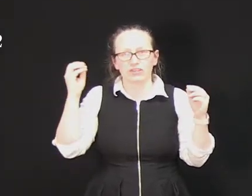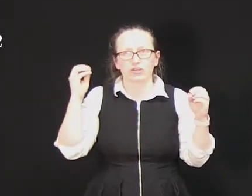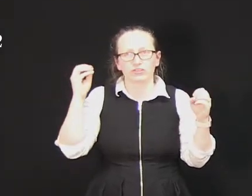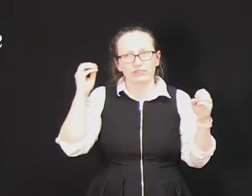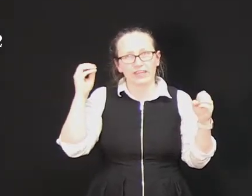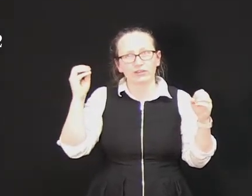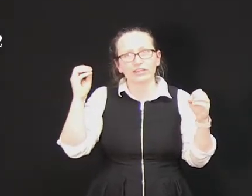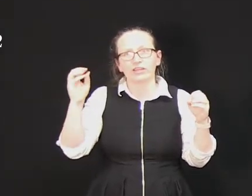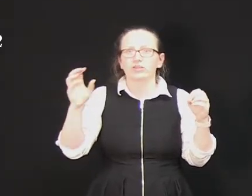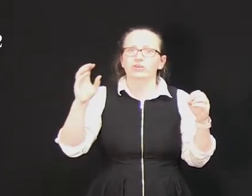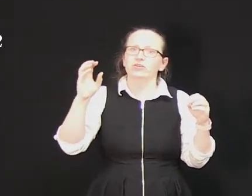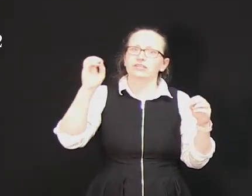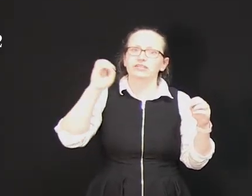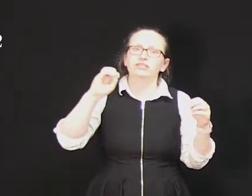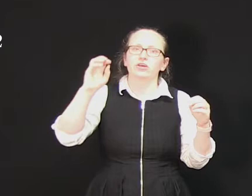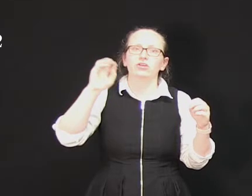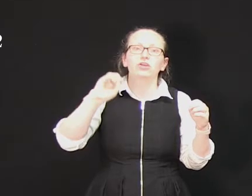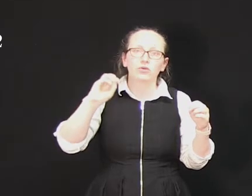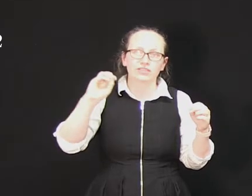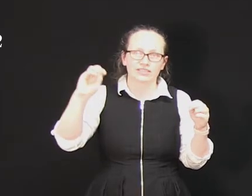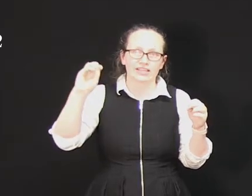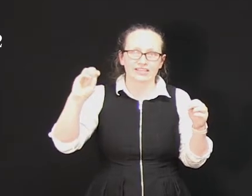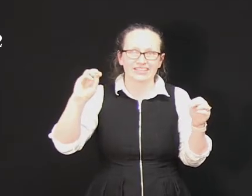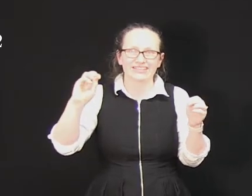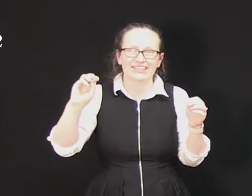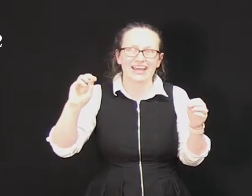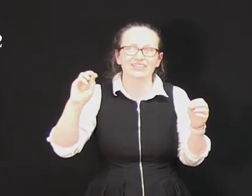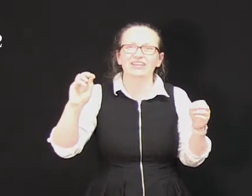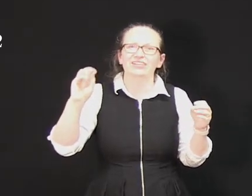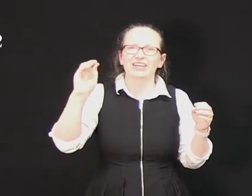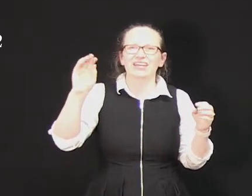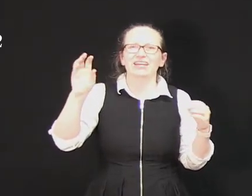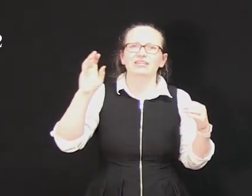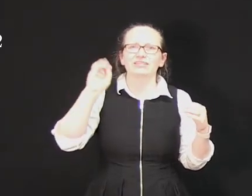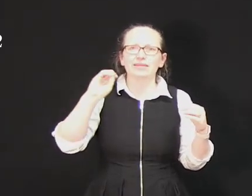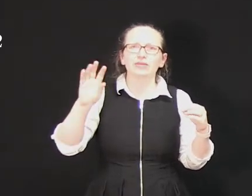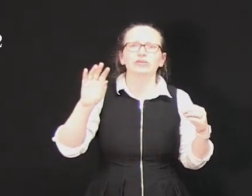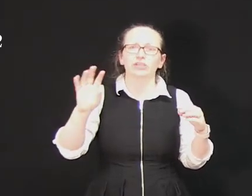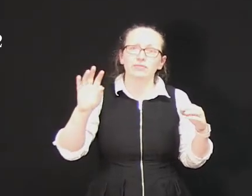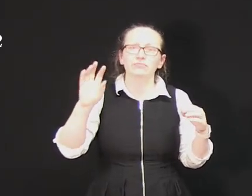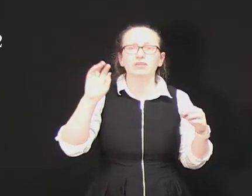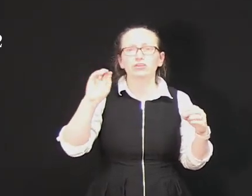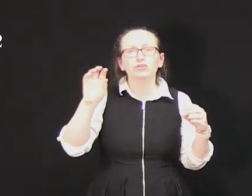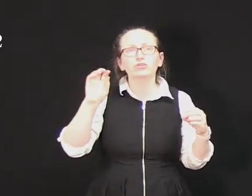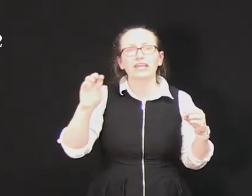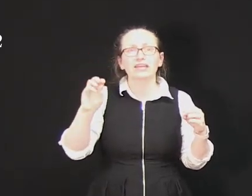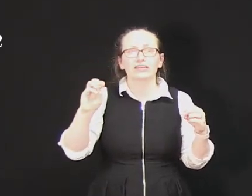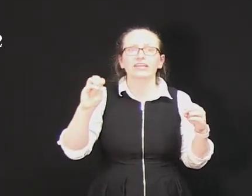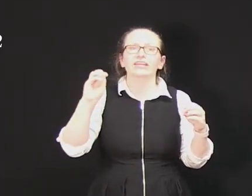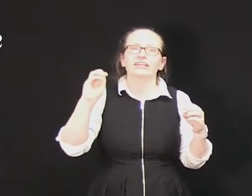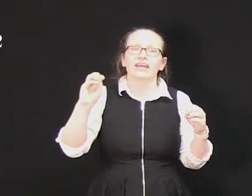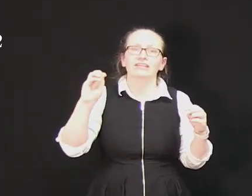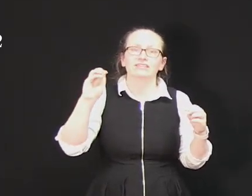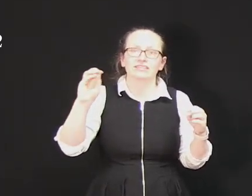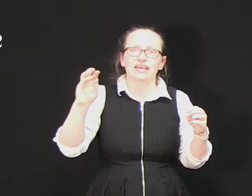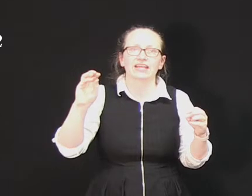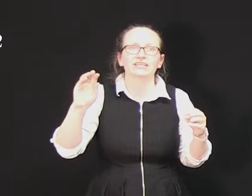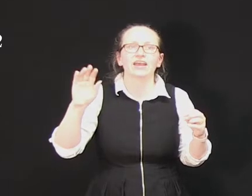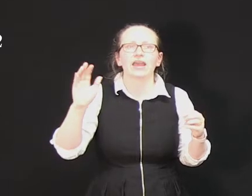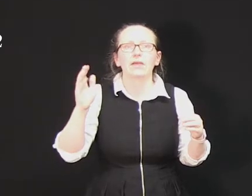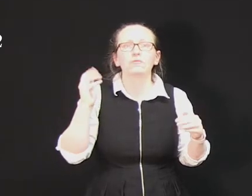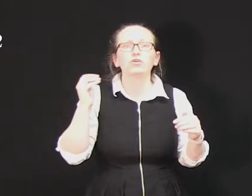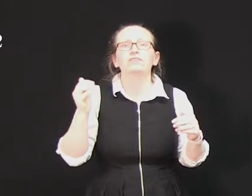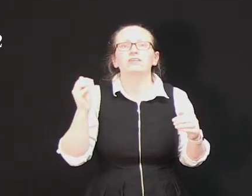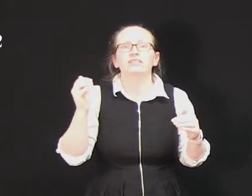as the threshold of hearing because this is the lowest intensity sound that a typical human with good hearing can